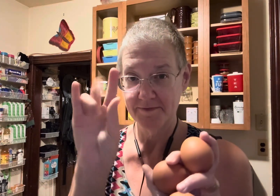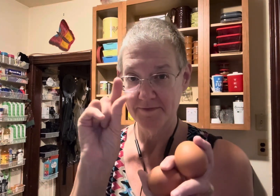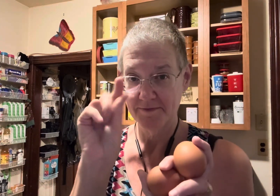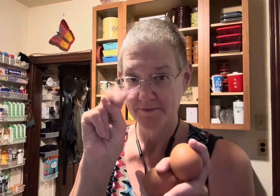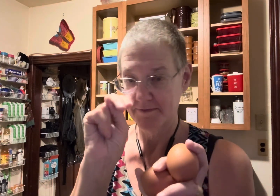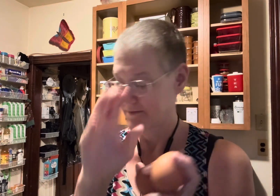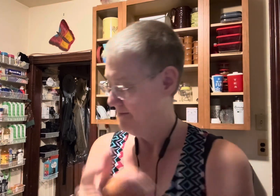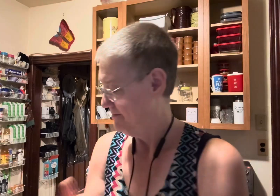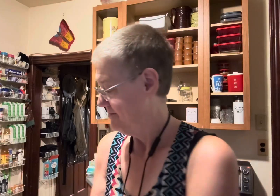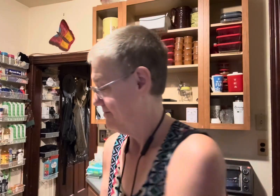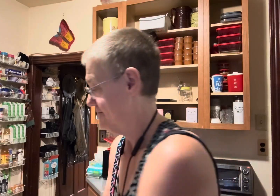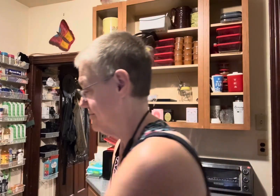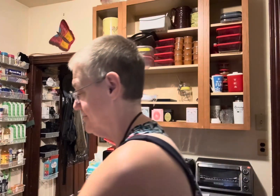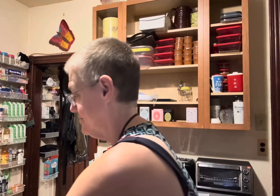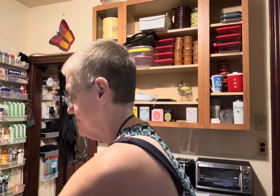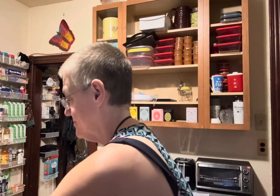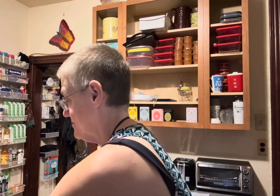1.7 grams of net carbs.